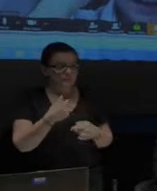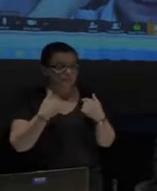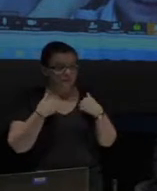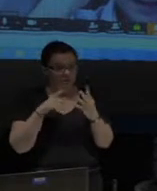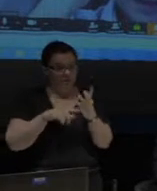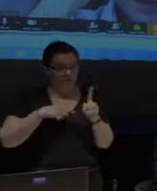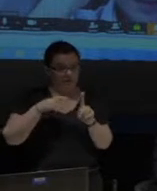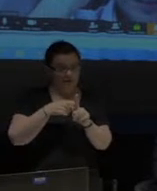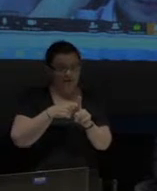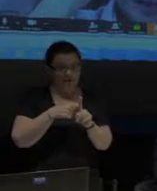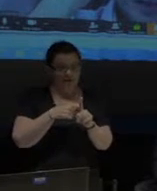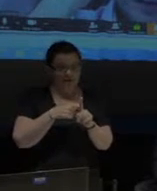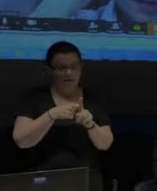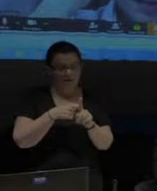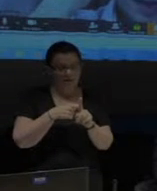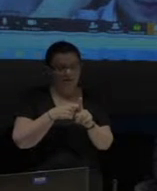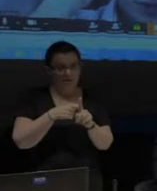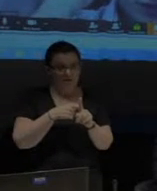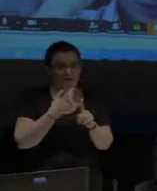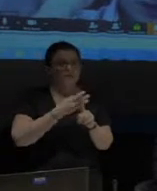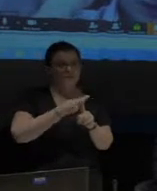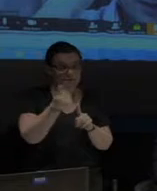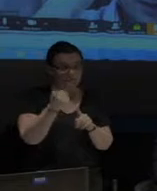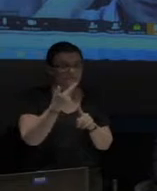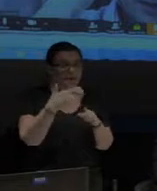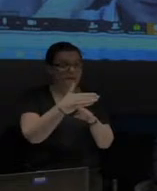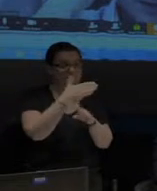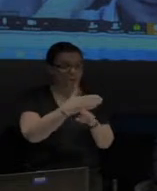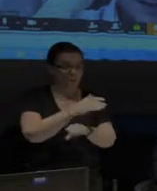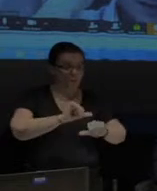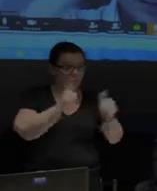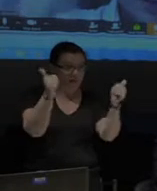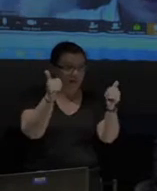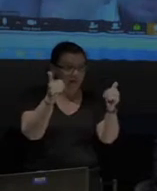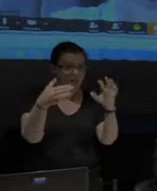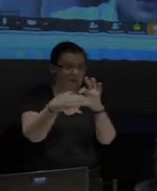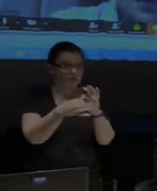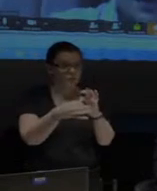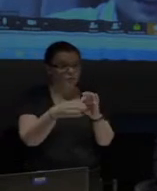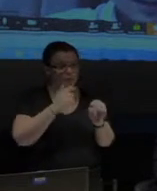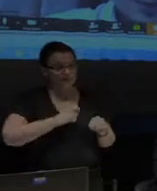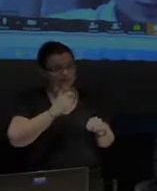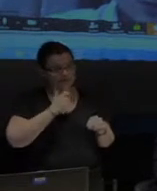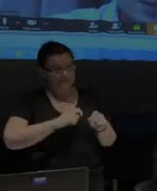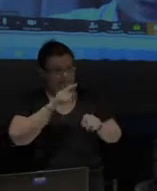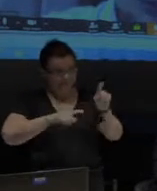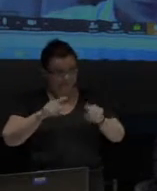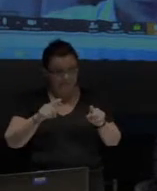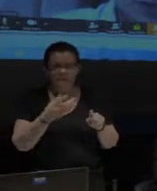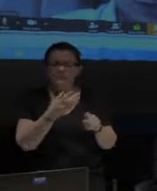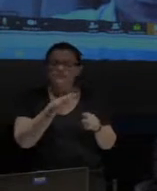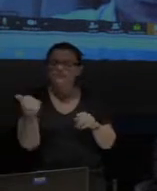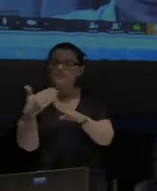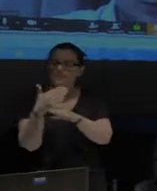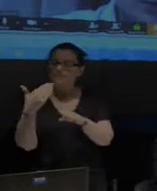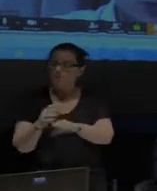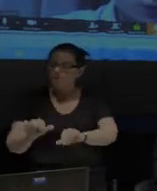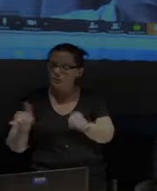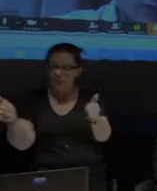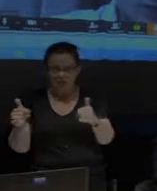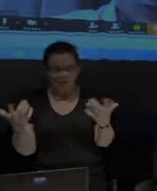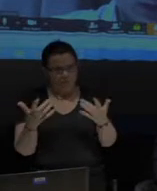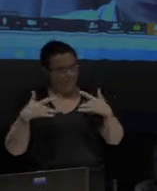UK, and some employers are doing well in terms of identities, and some employers might not be doing so well. Where